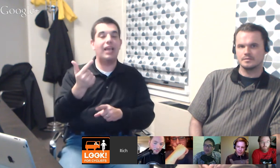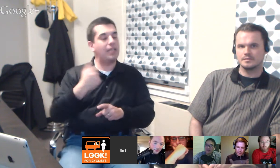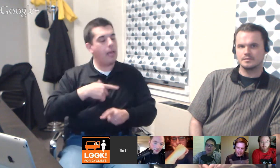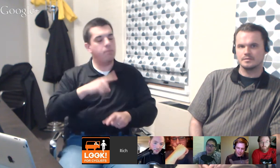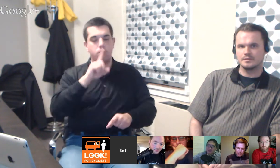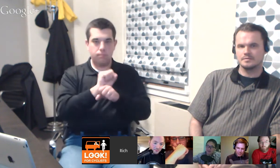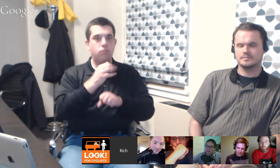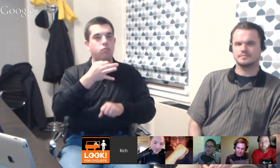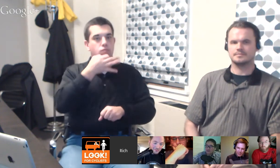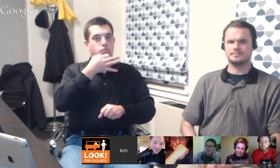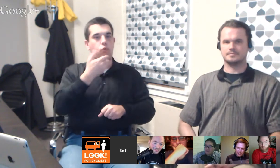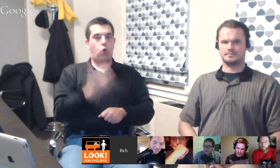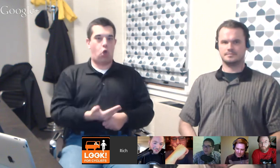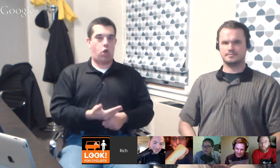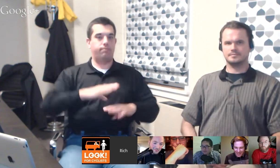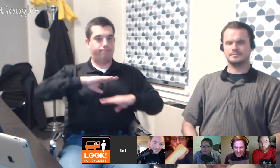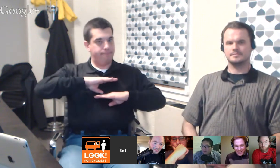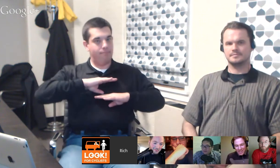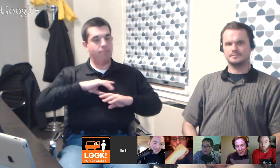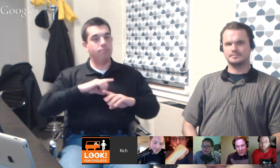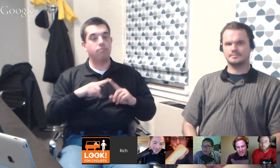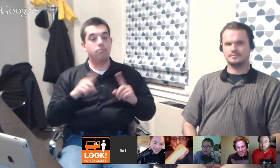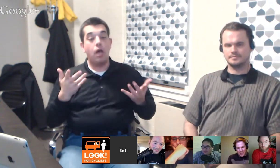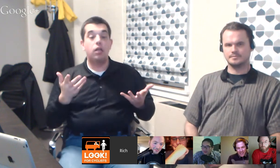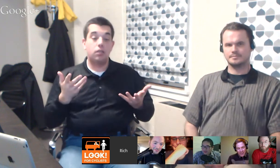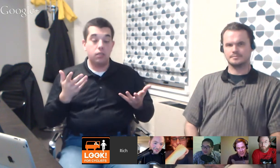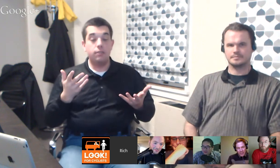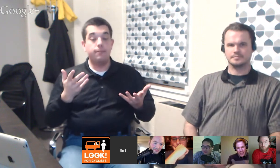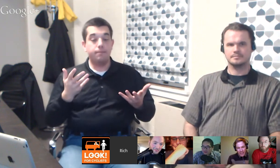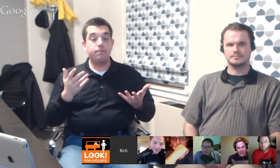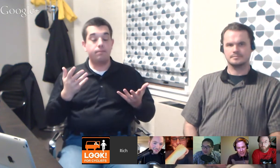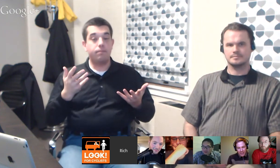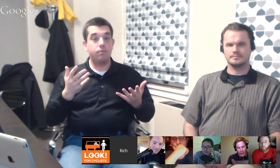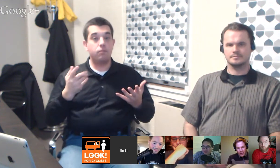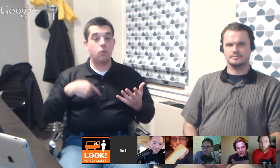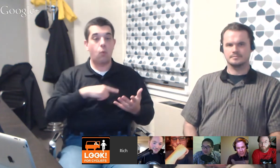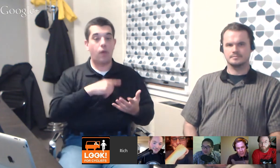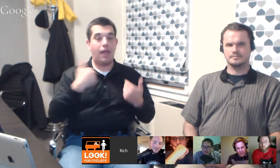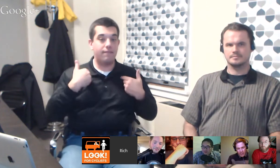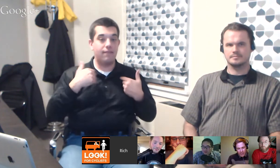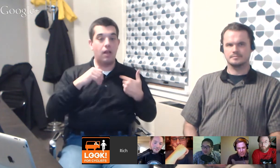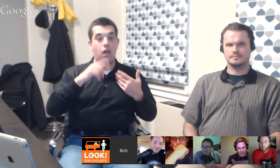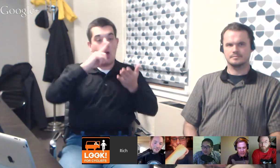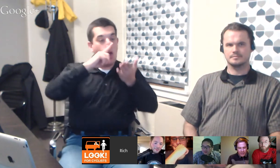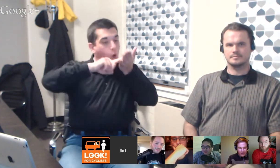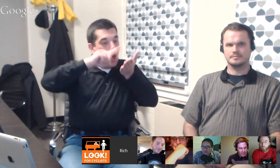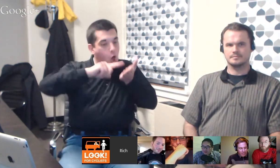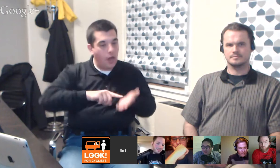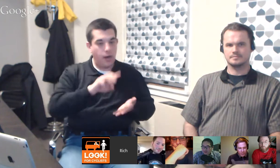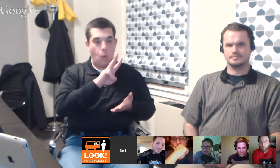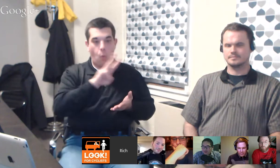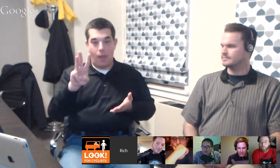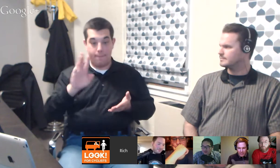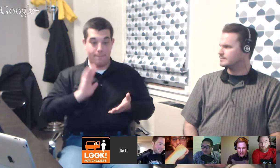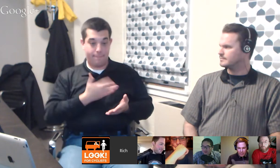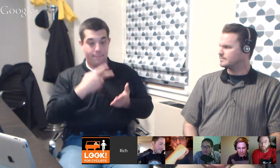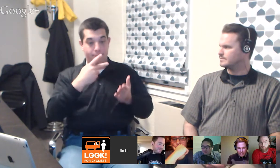good. But once we had an audit of our web pages by a